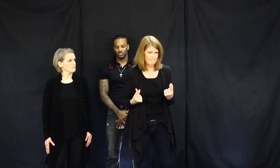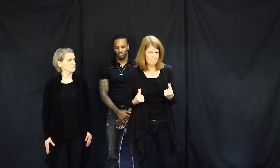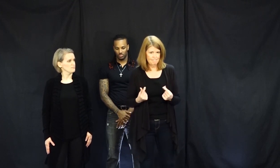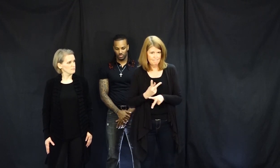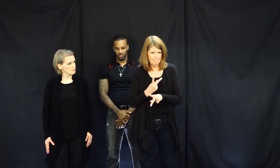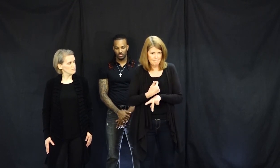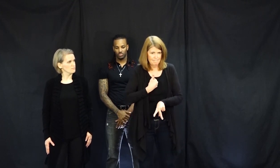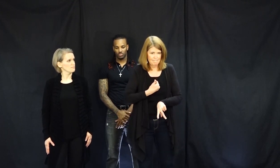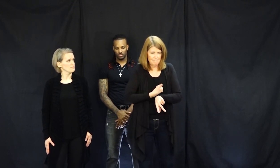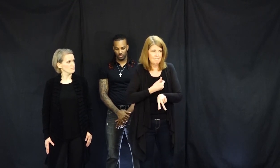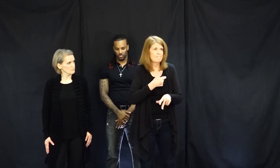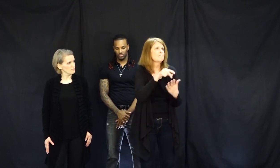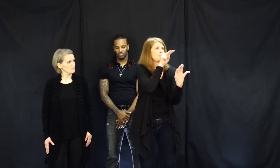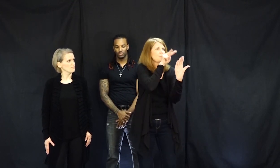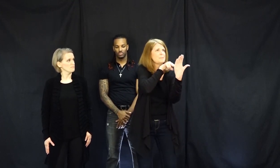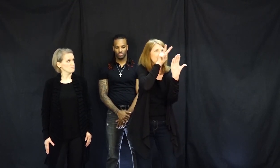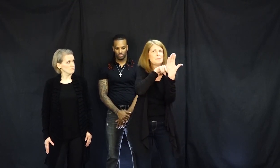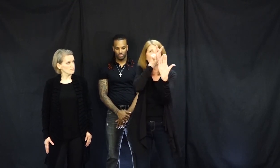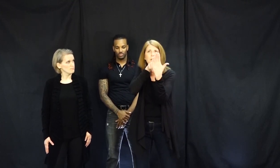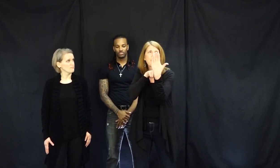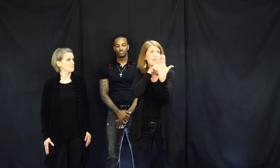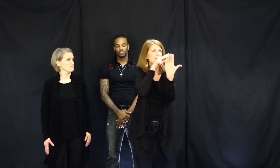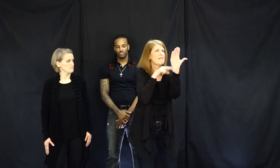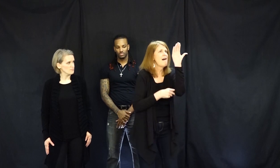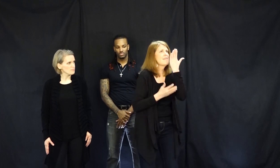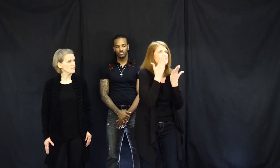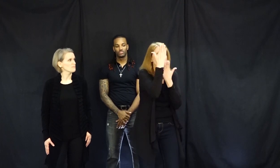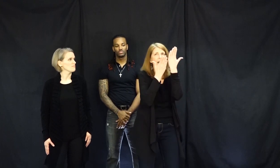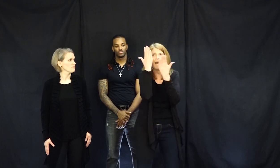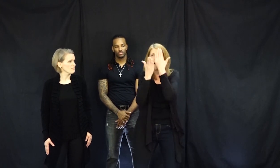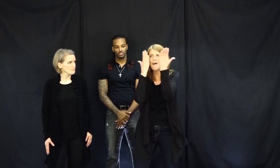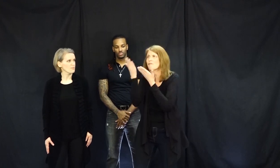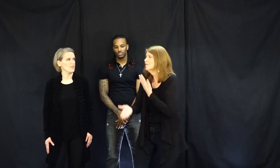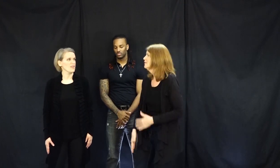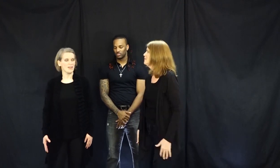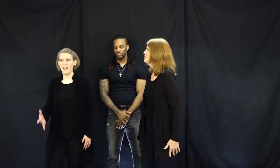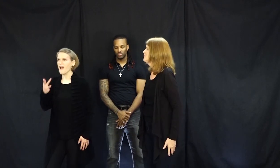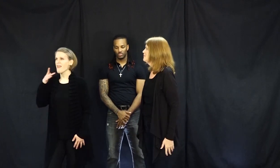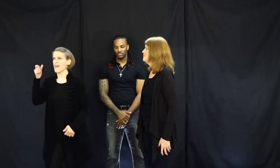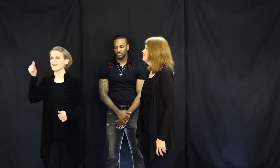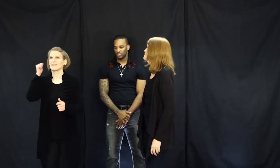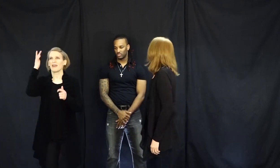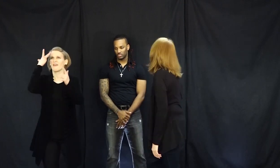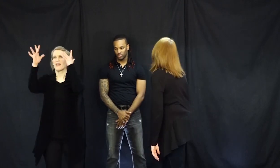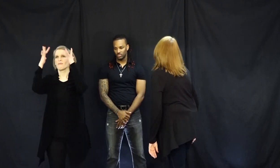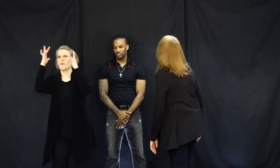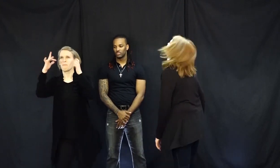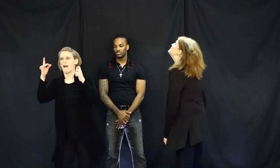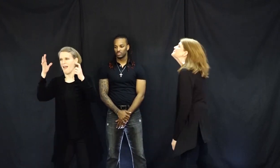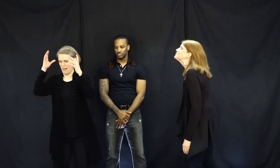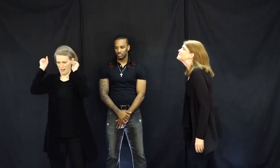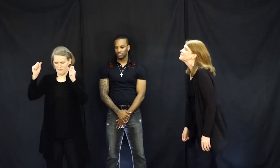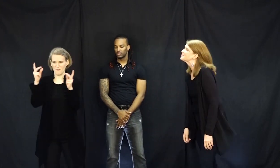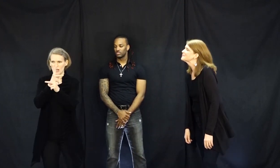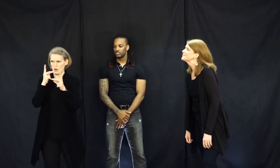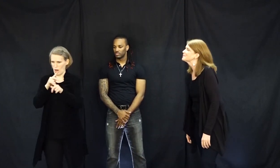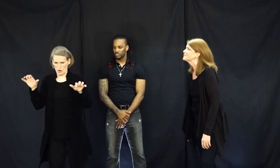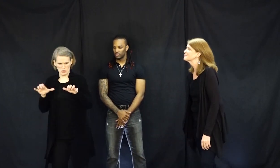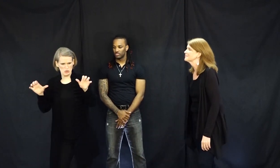He started retreating and reading every treatise on the shelf. There would have been nothing left to do for someone less astute. He would have been